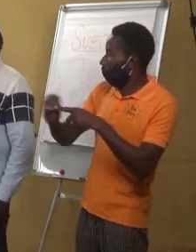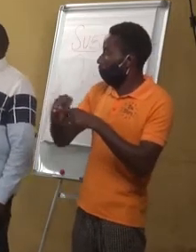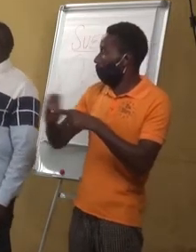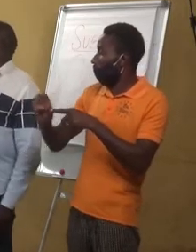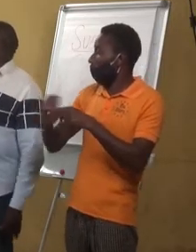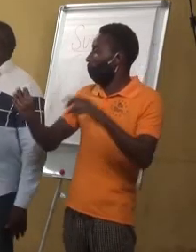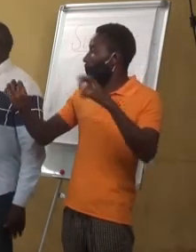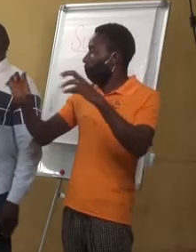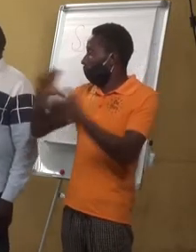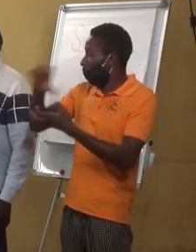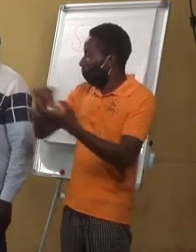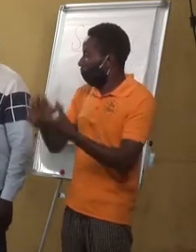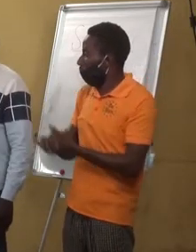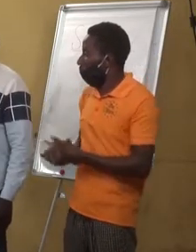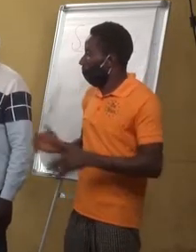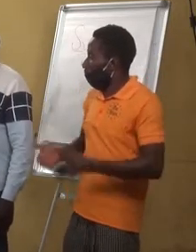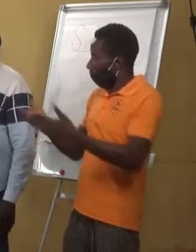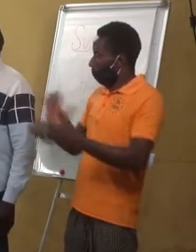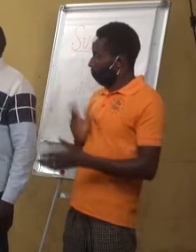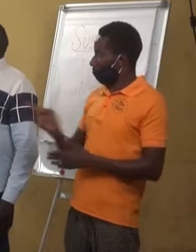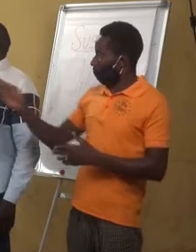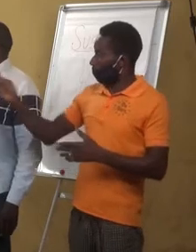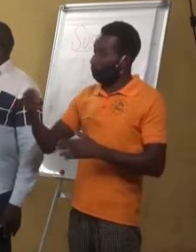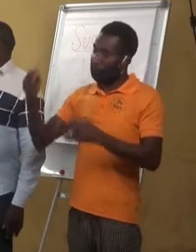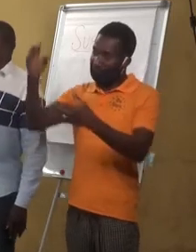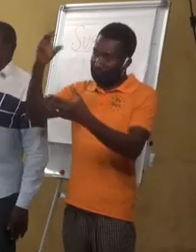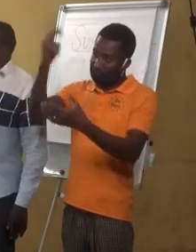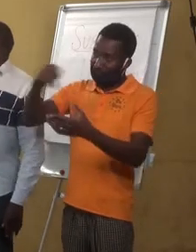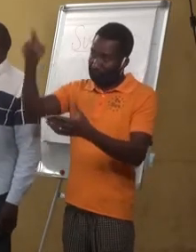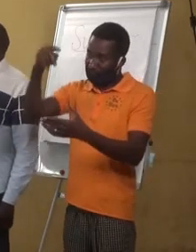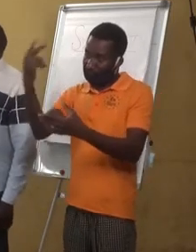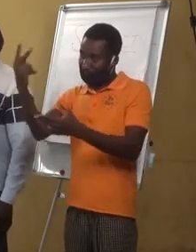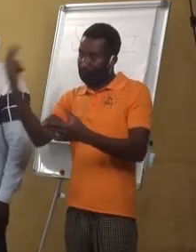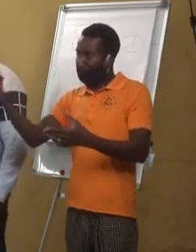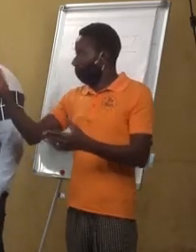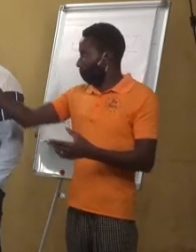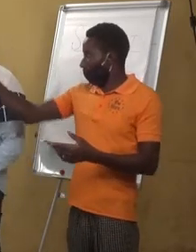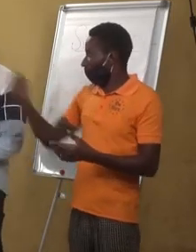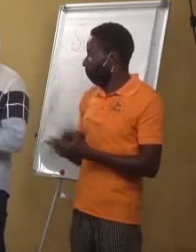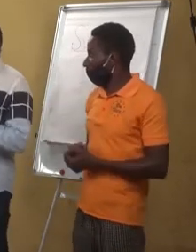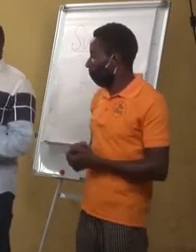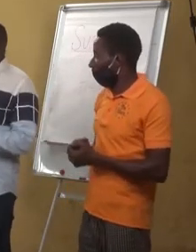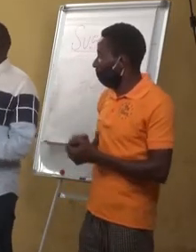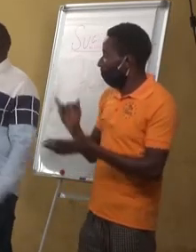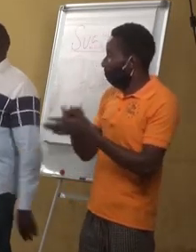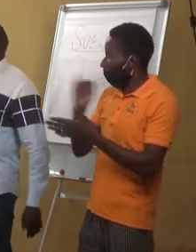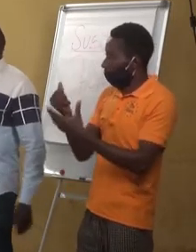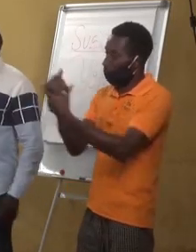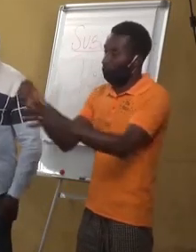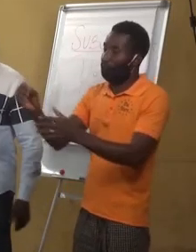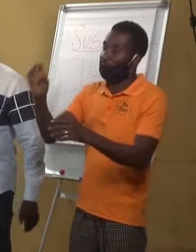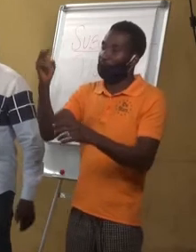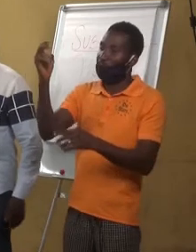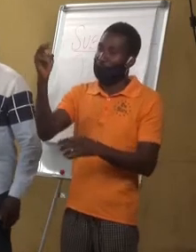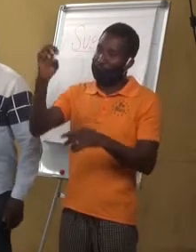us that structure of hydrogen molecule. That is by sharing of electron. You